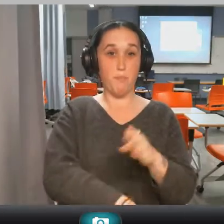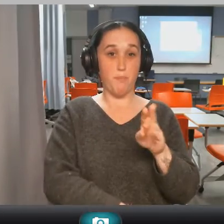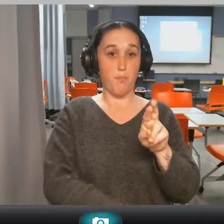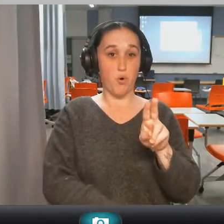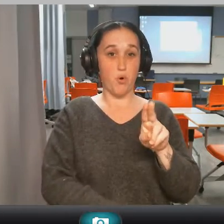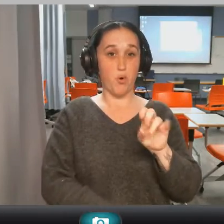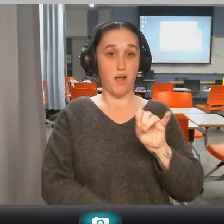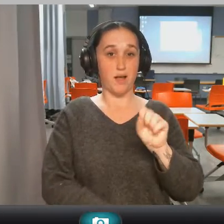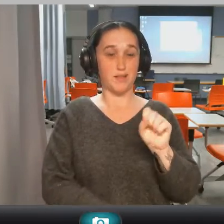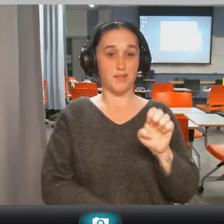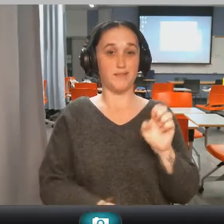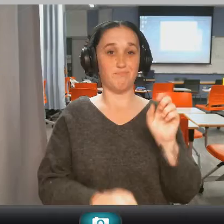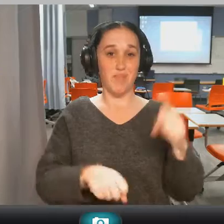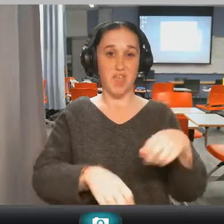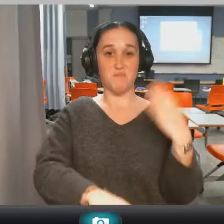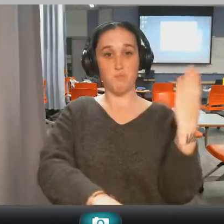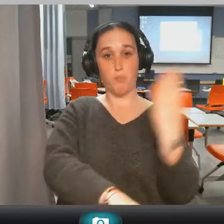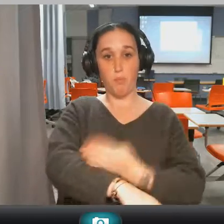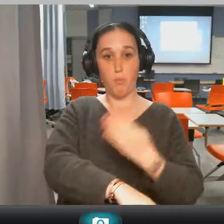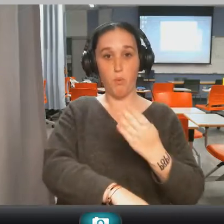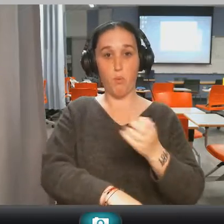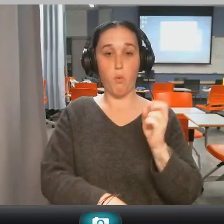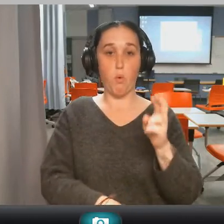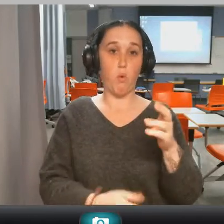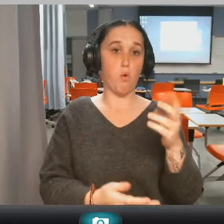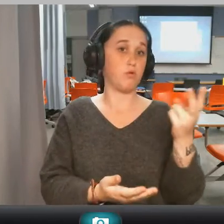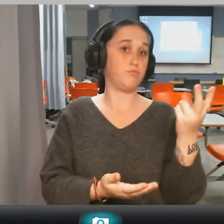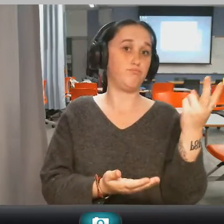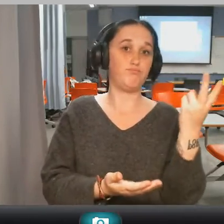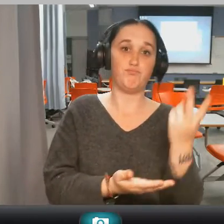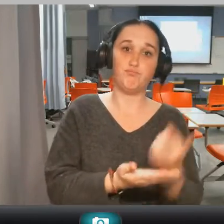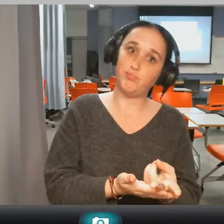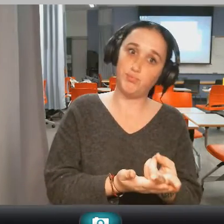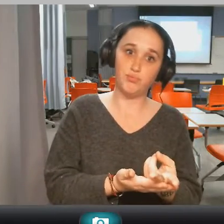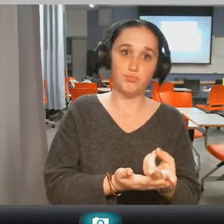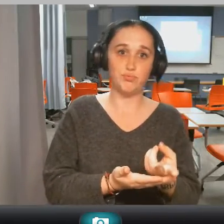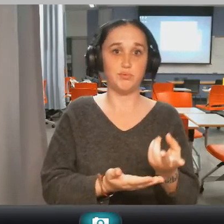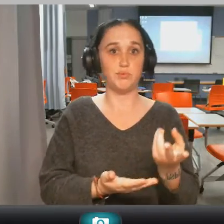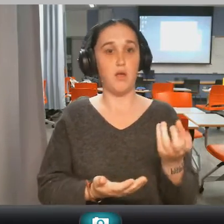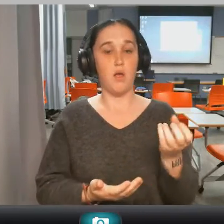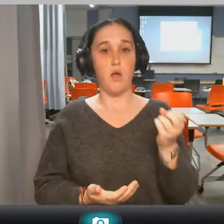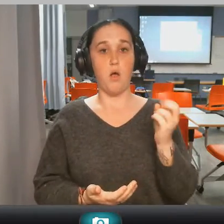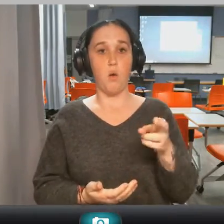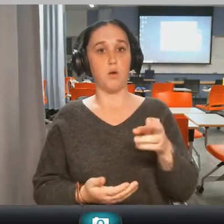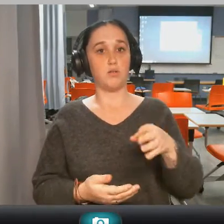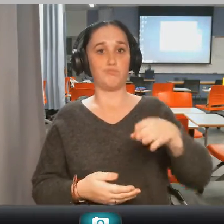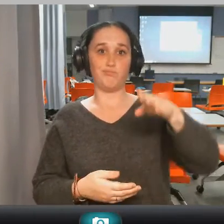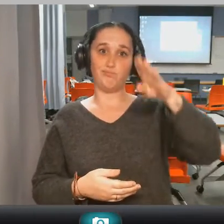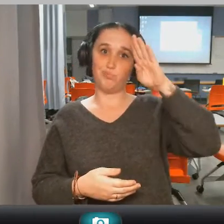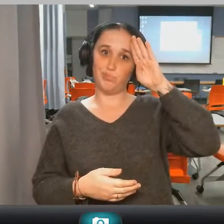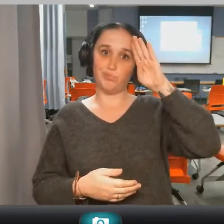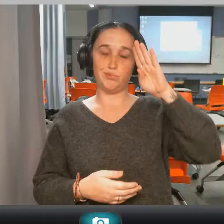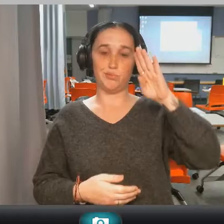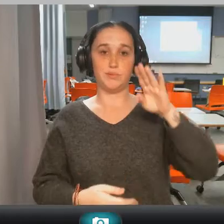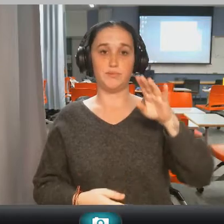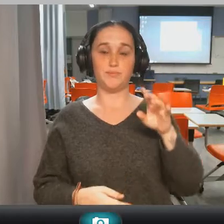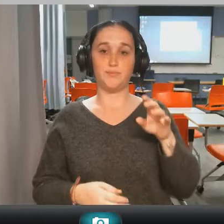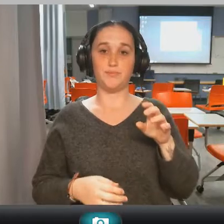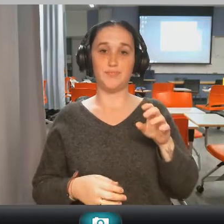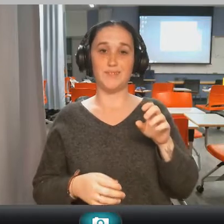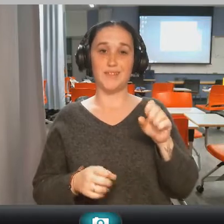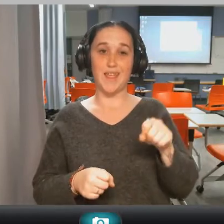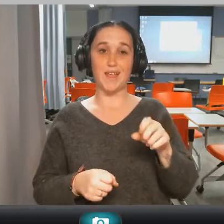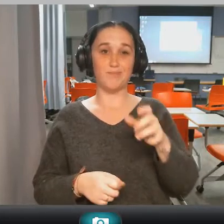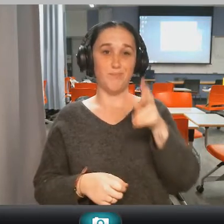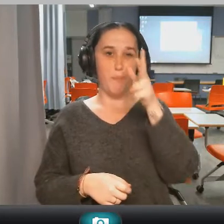something, falling into something. Sometimes you can even get these if you get a bad mosquito bite, bug bite, you itch really